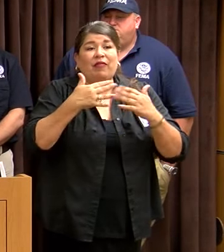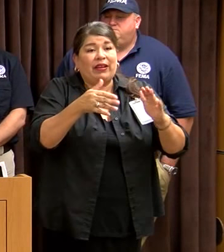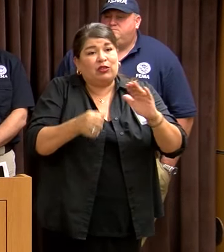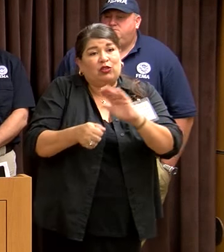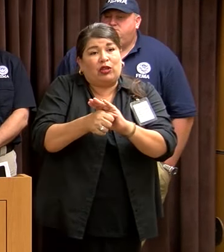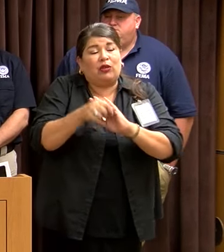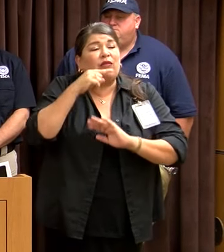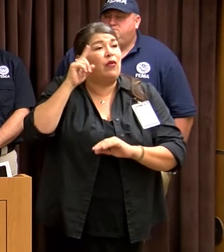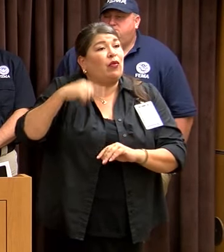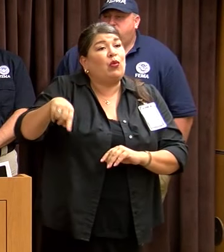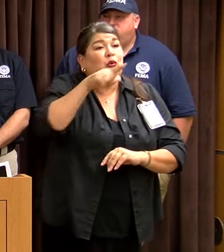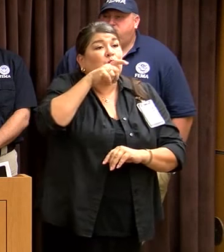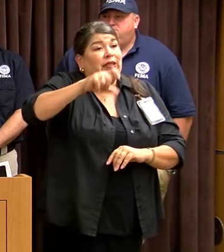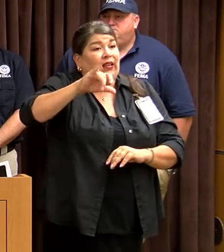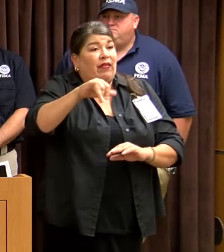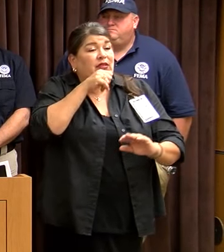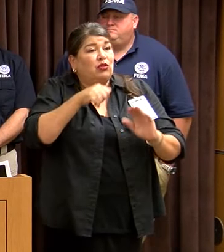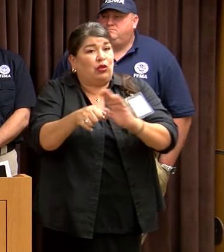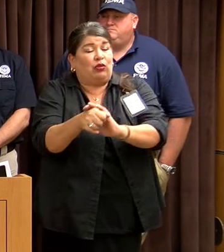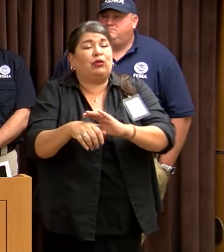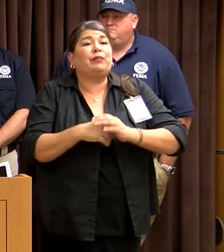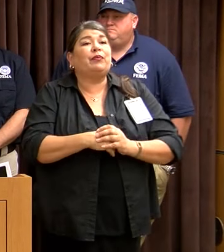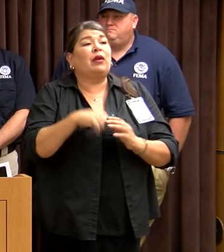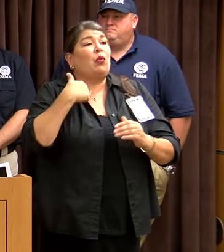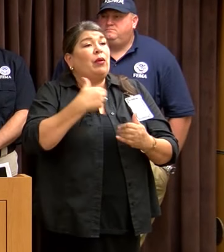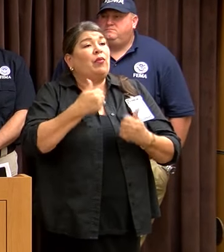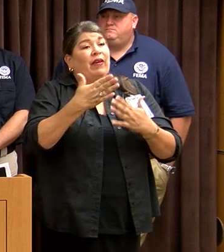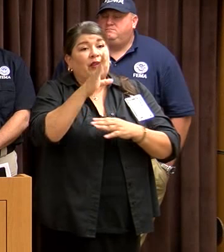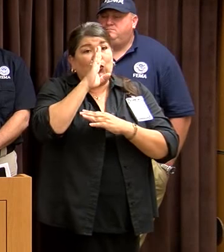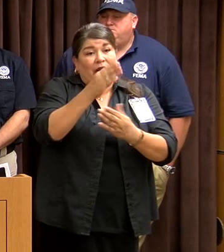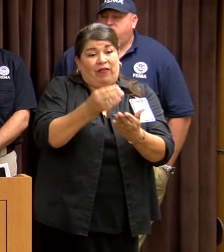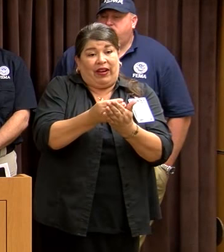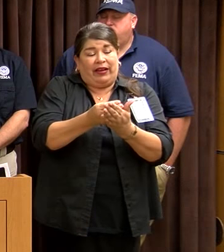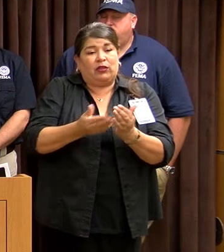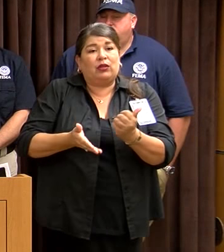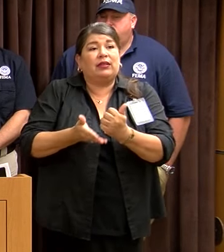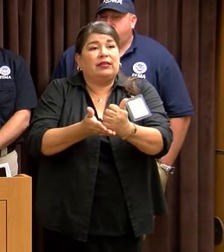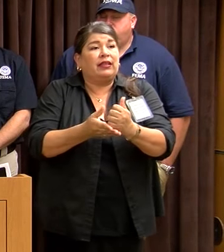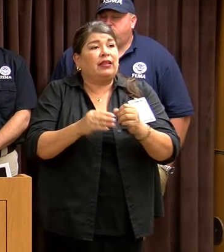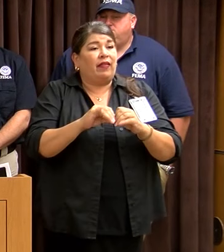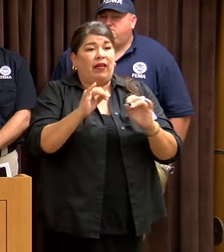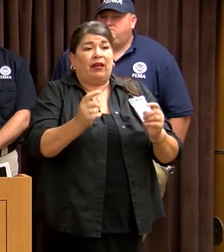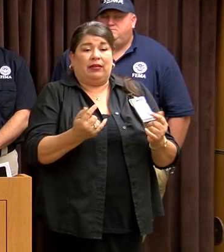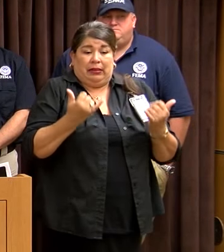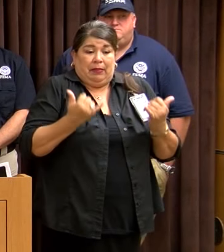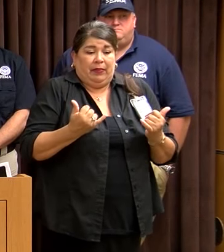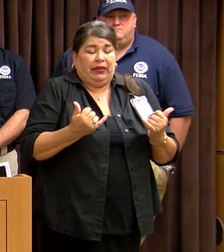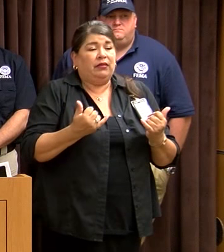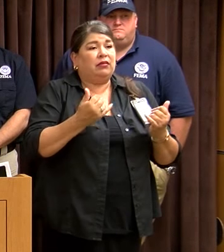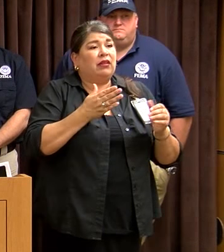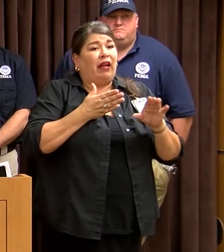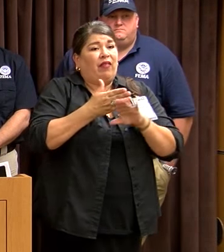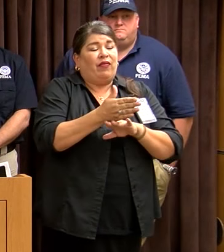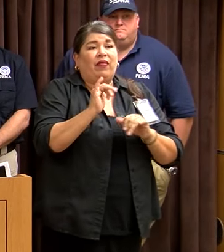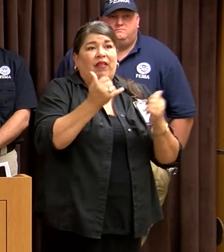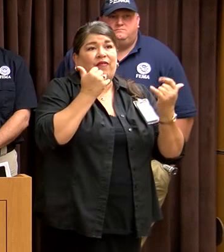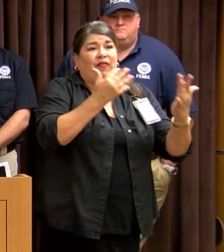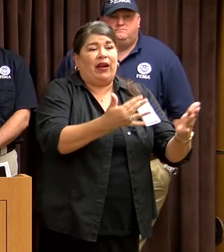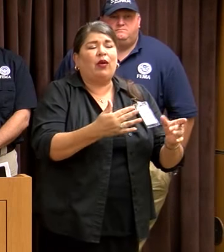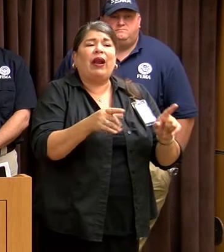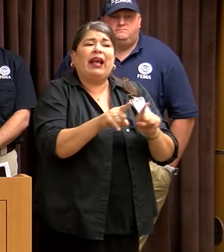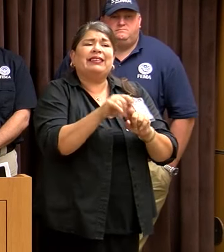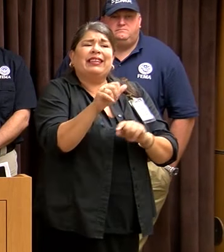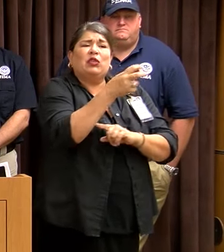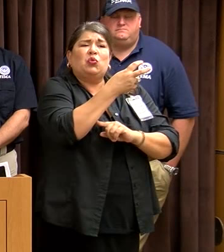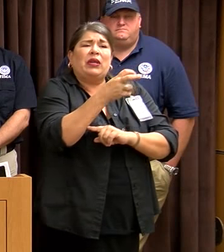need shelter, that we're providing some direct financial assistance in the immediate aftermath of these horrific fires as a transition or a